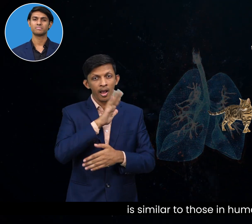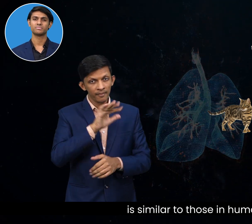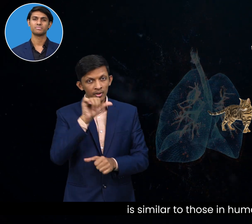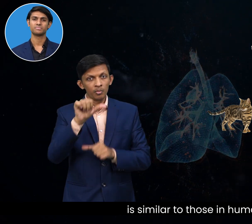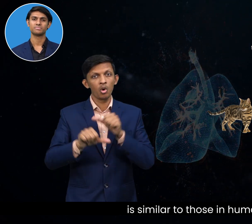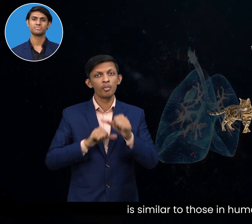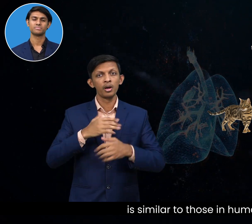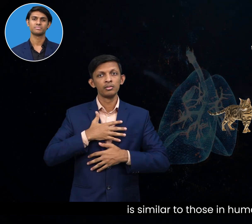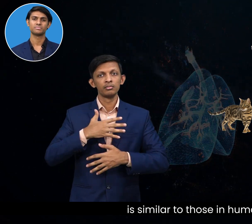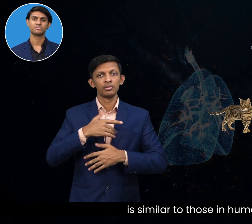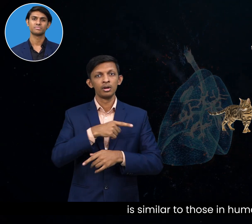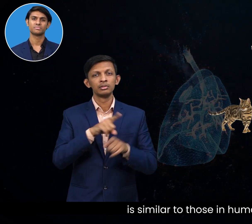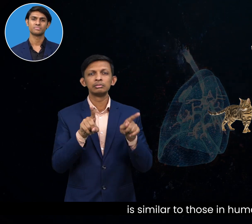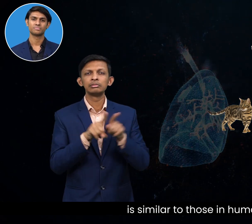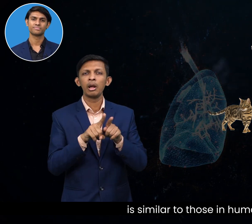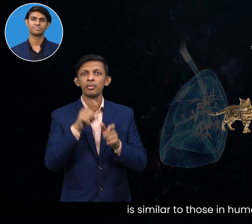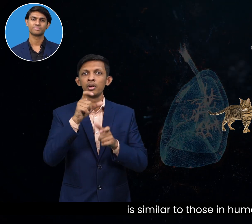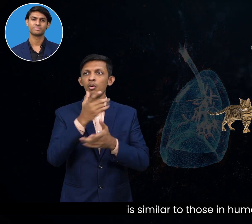humans.